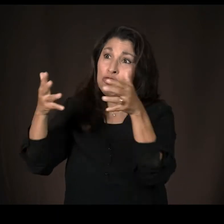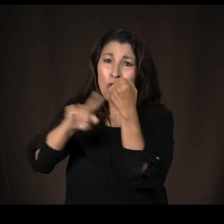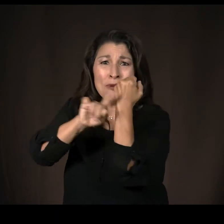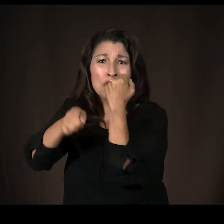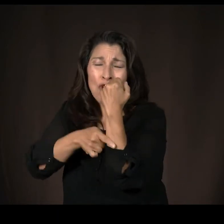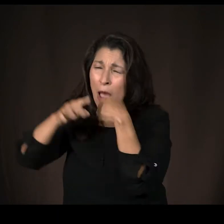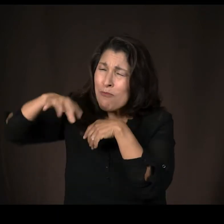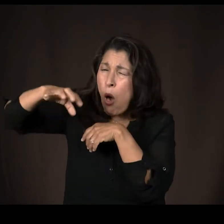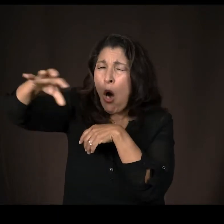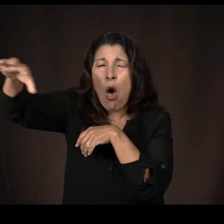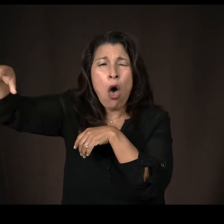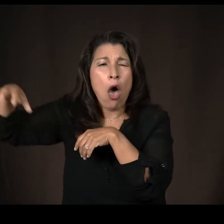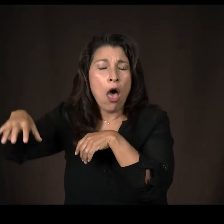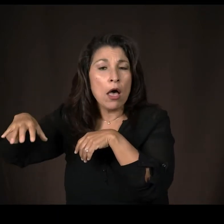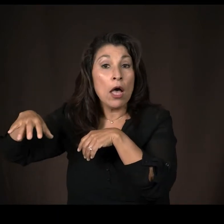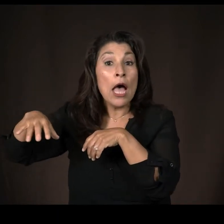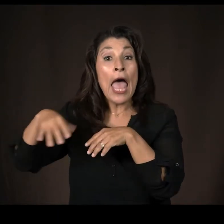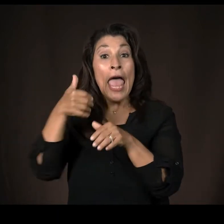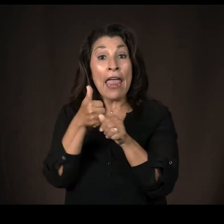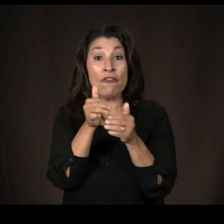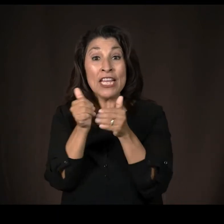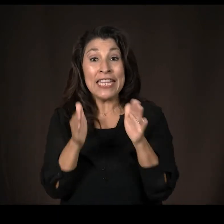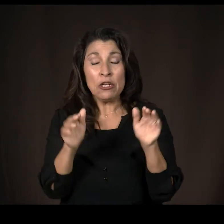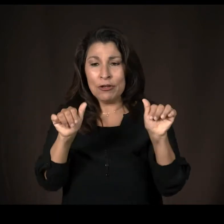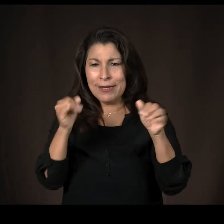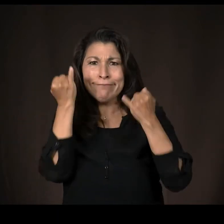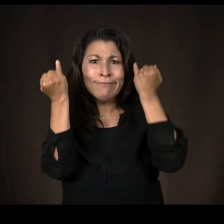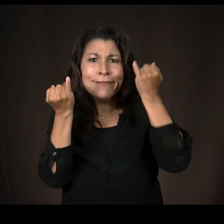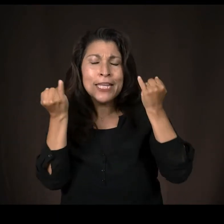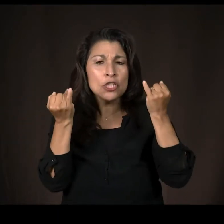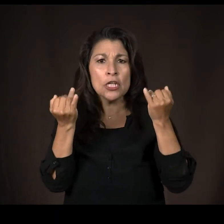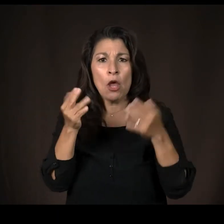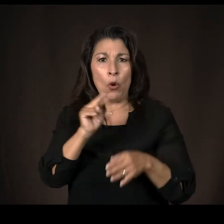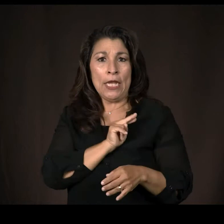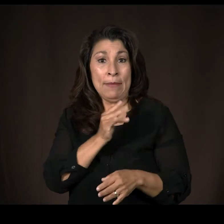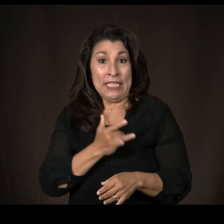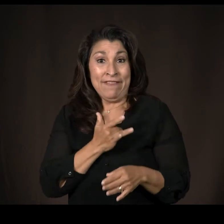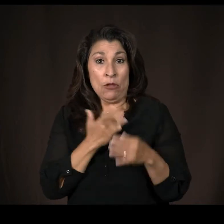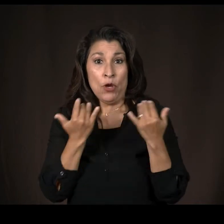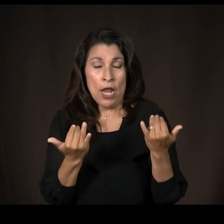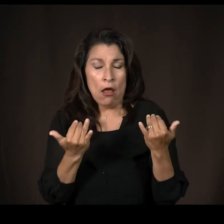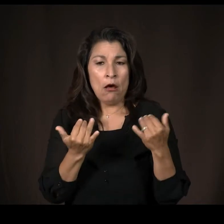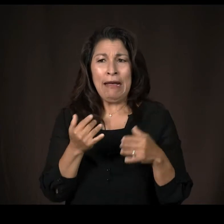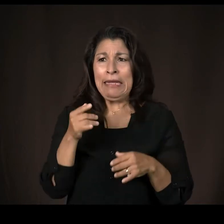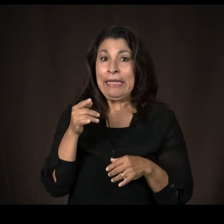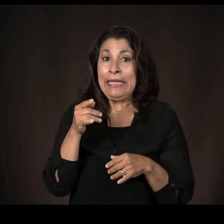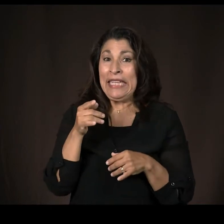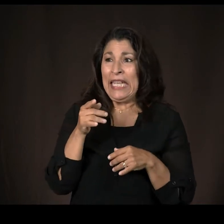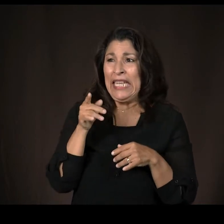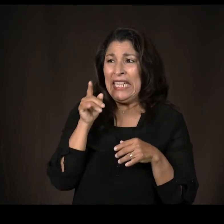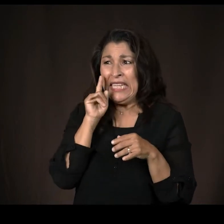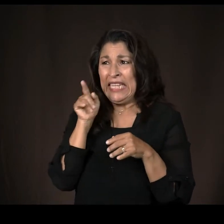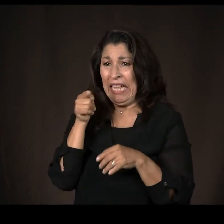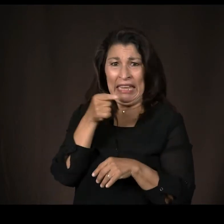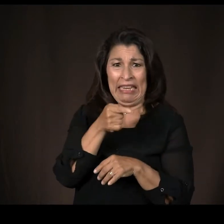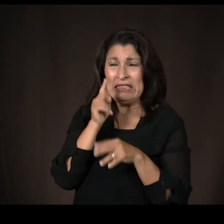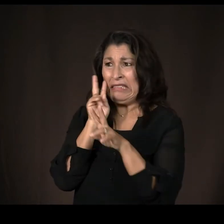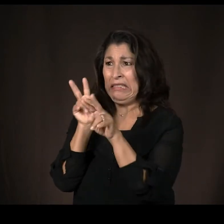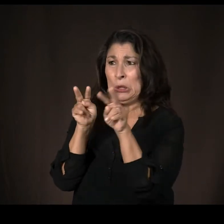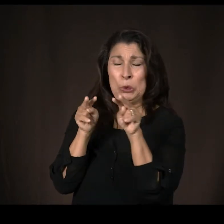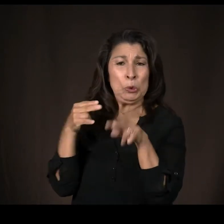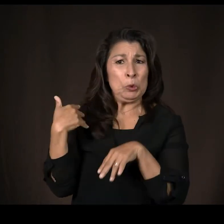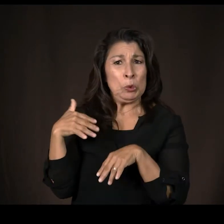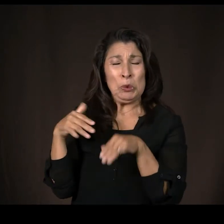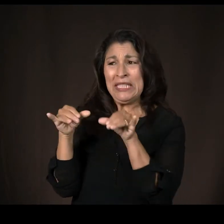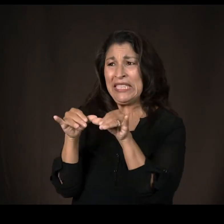Jerusalem. Now, every leader can imagine what Nehemiah is feeling right now. He's going, the size of this project